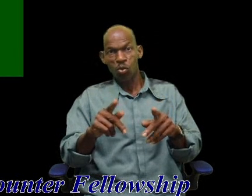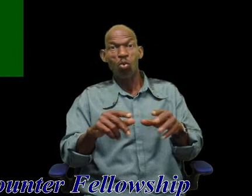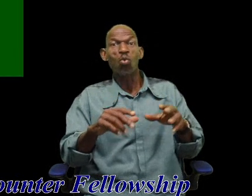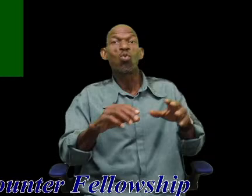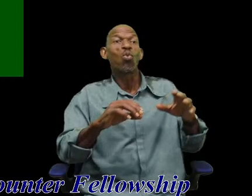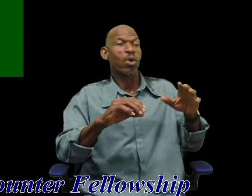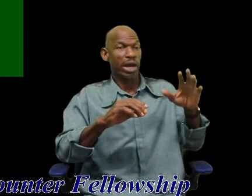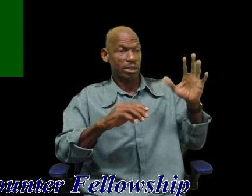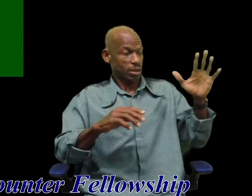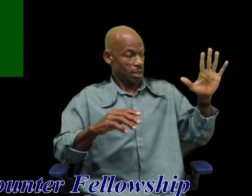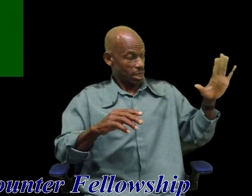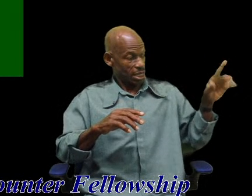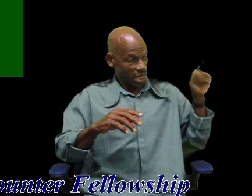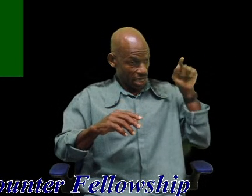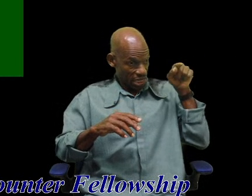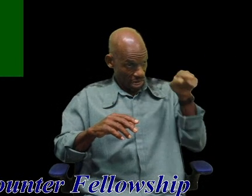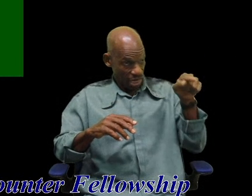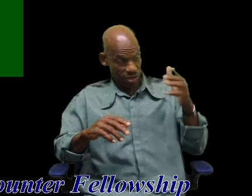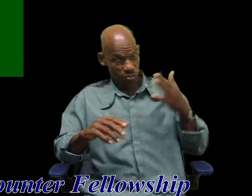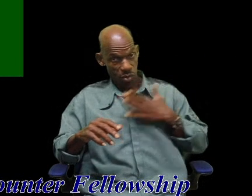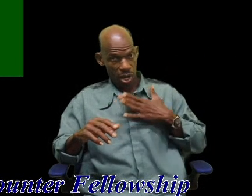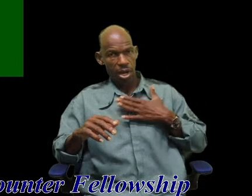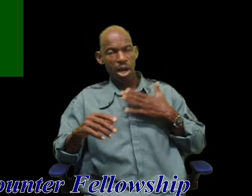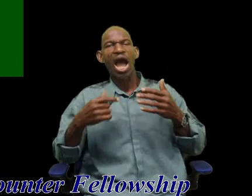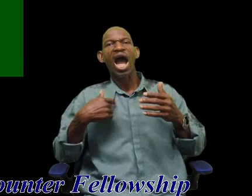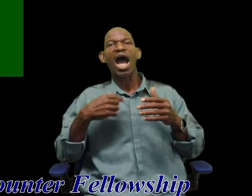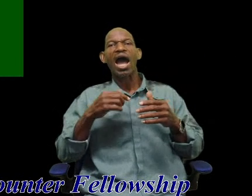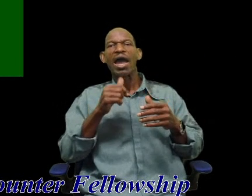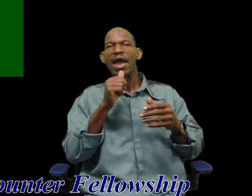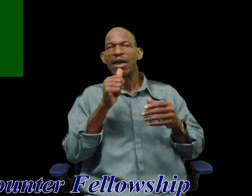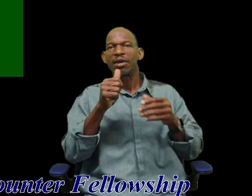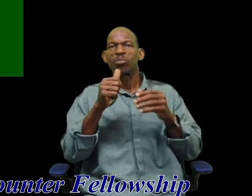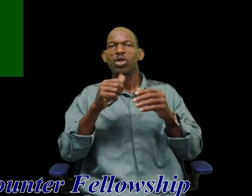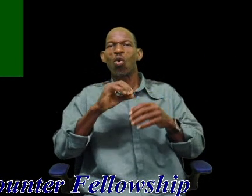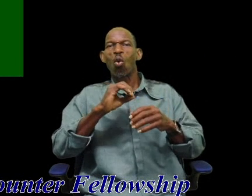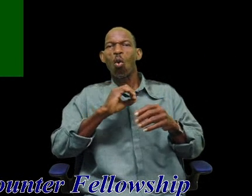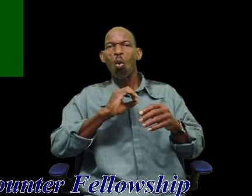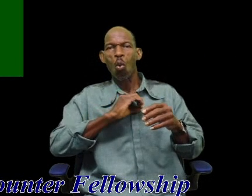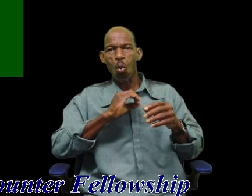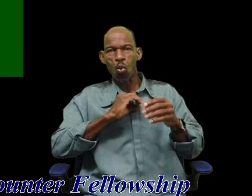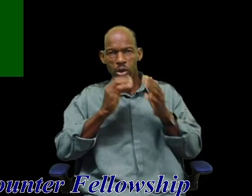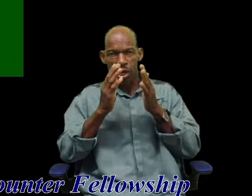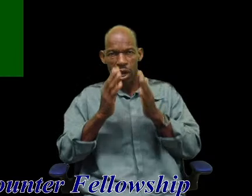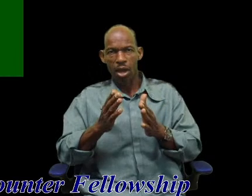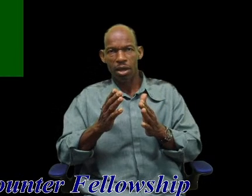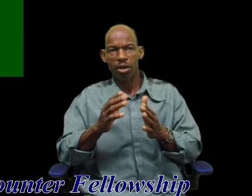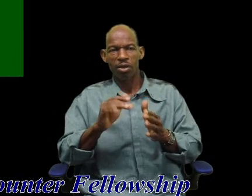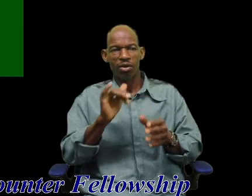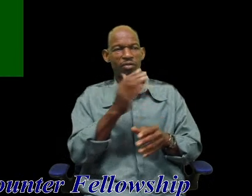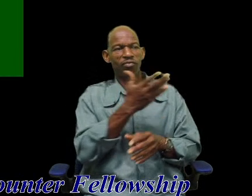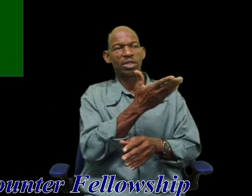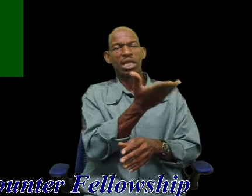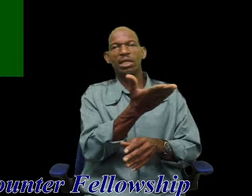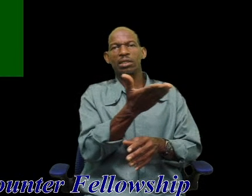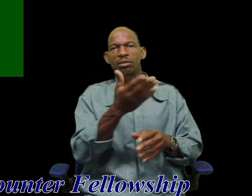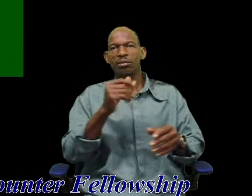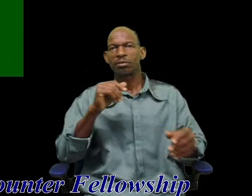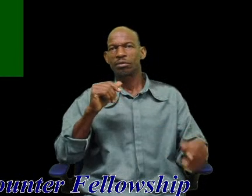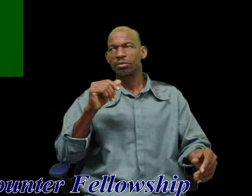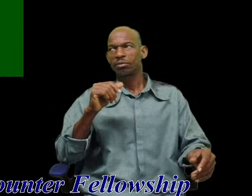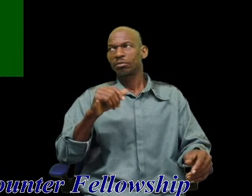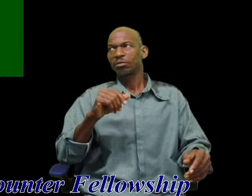So let's do more in terms of explanation to these things. So we're looking